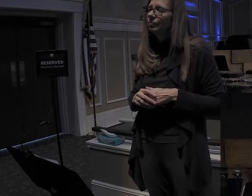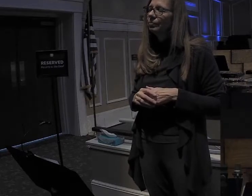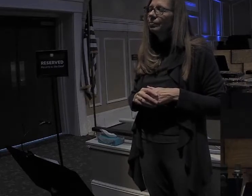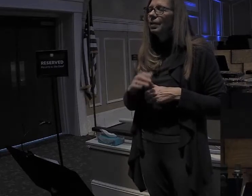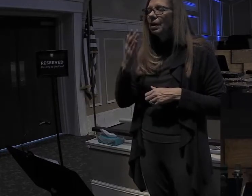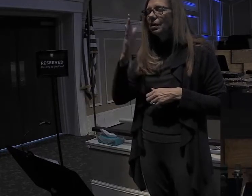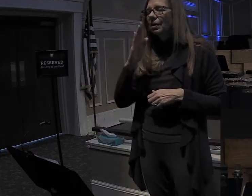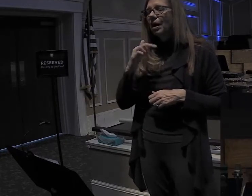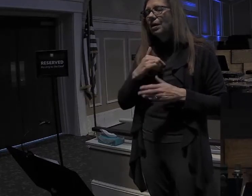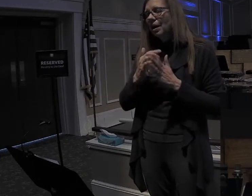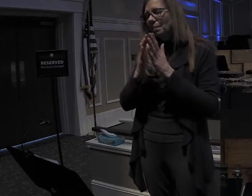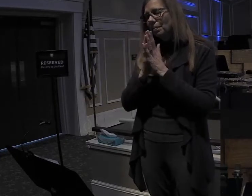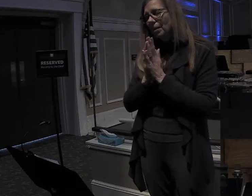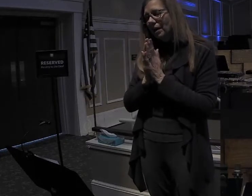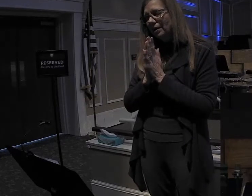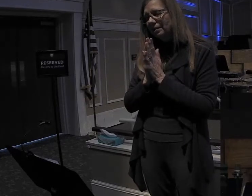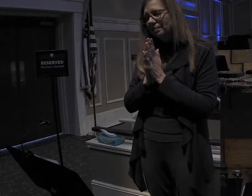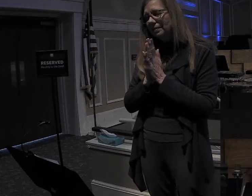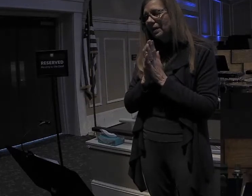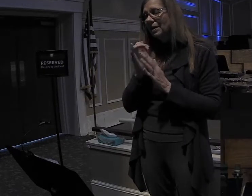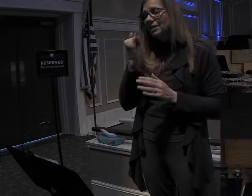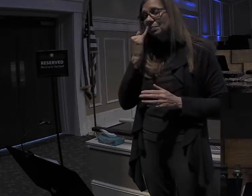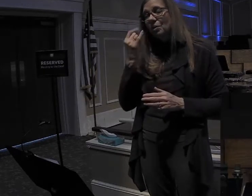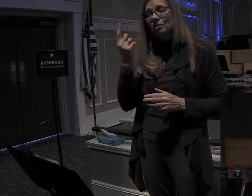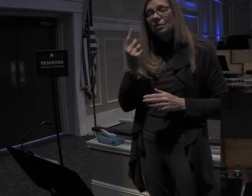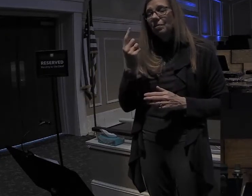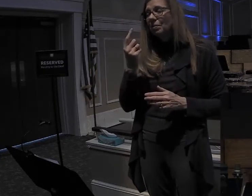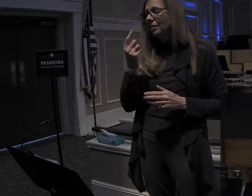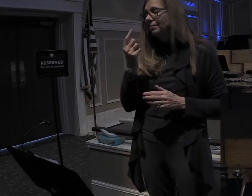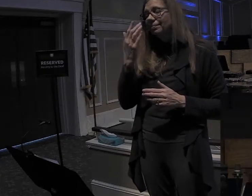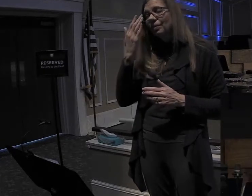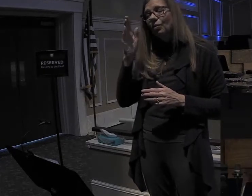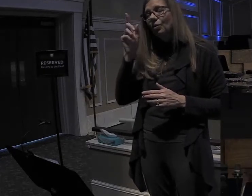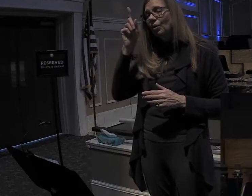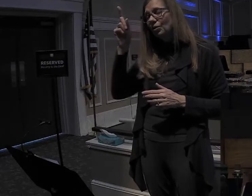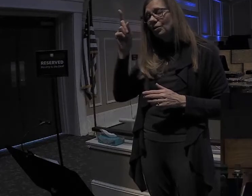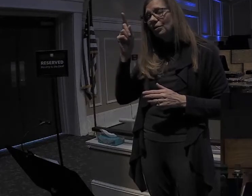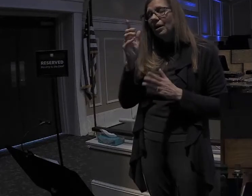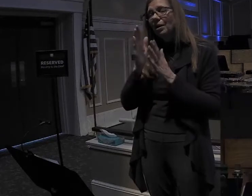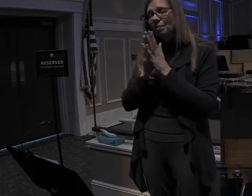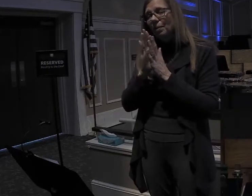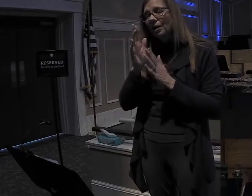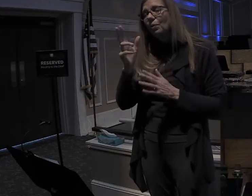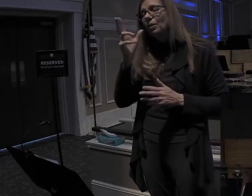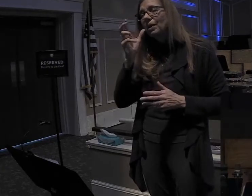God, I pray that if there's anybody here that doesn't know you, I pray today they've heard your voice in your word.